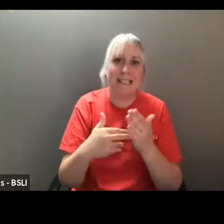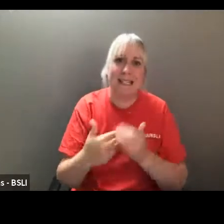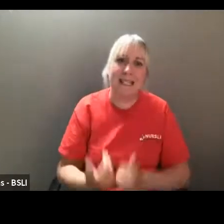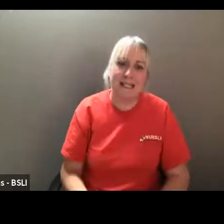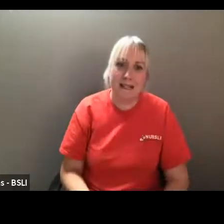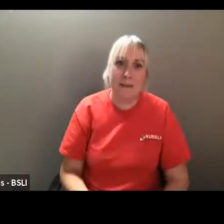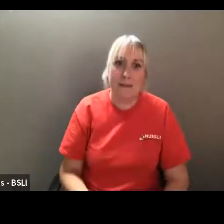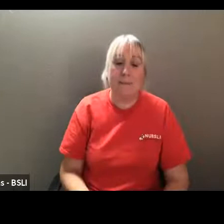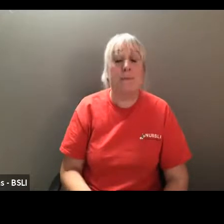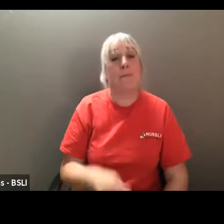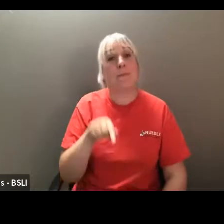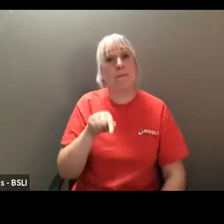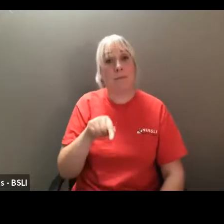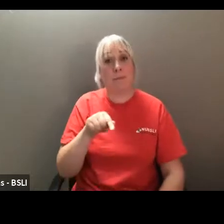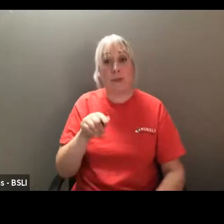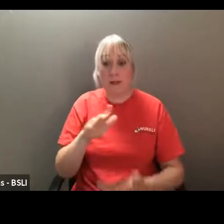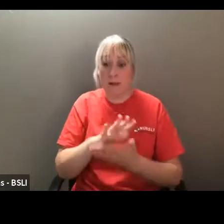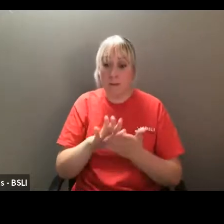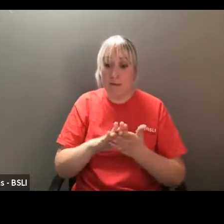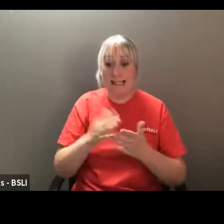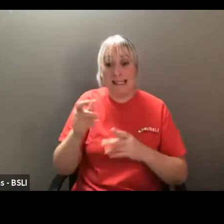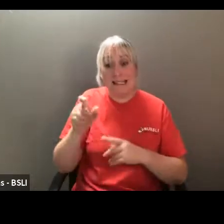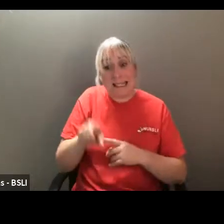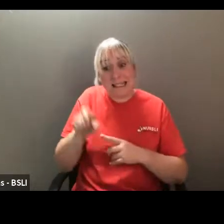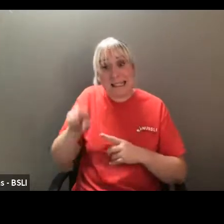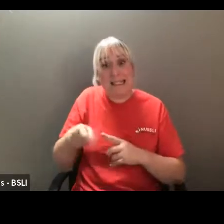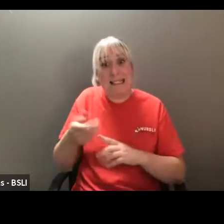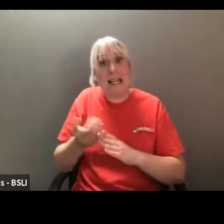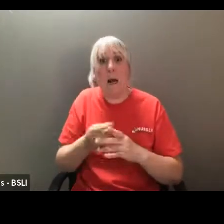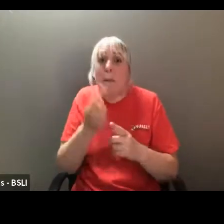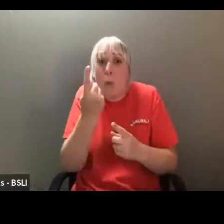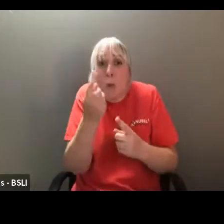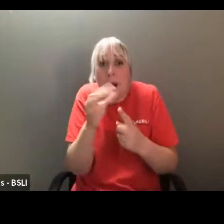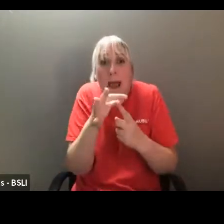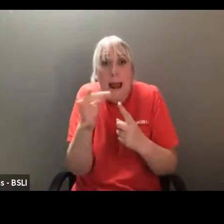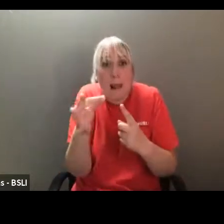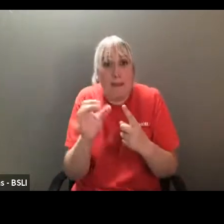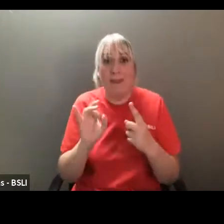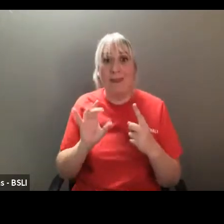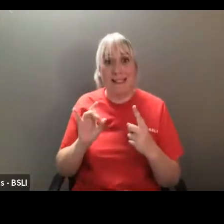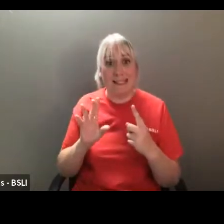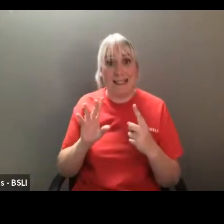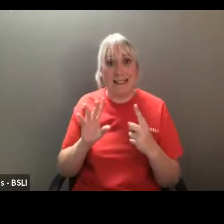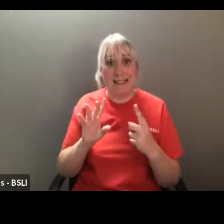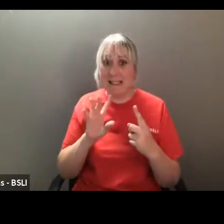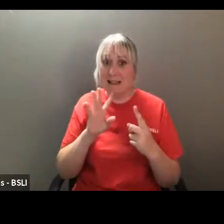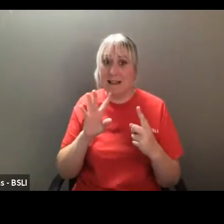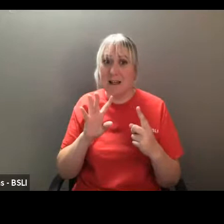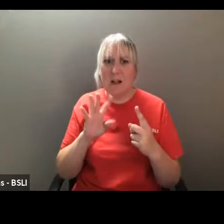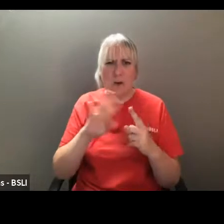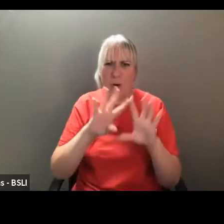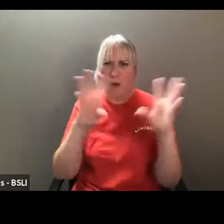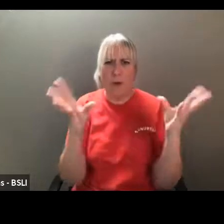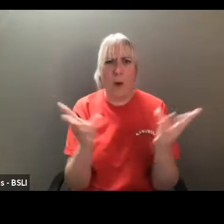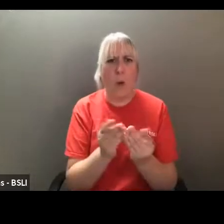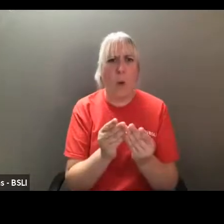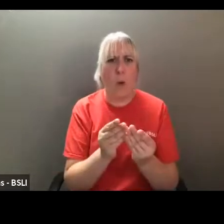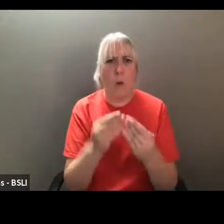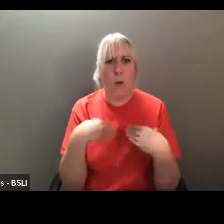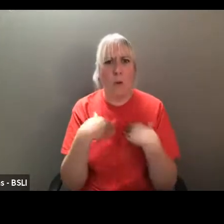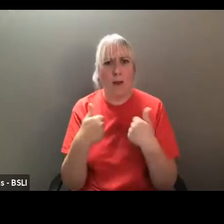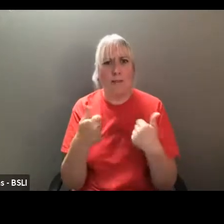that citizens' income is seen as one element of our welfare system, not to replace it.